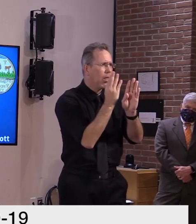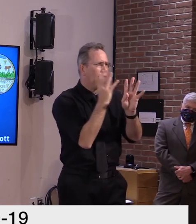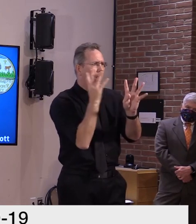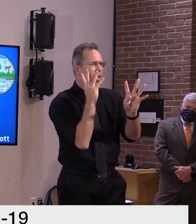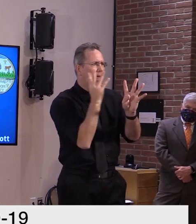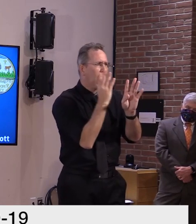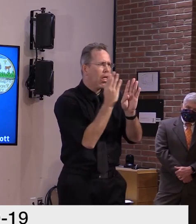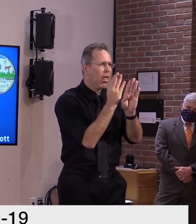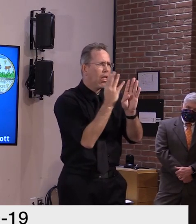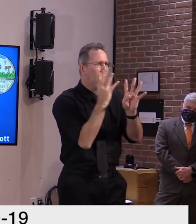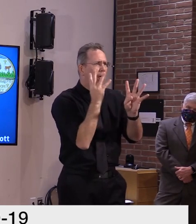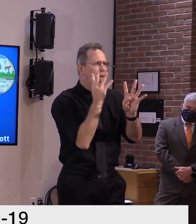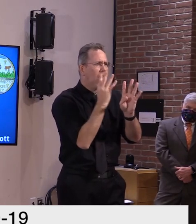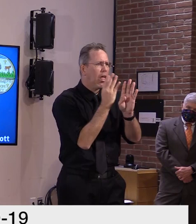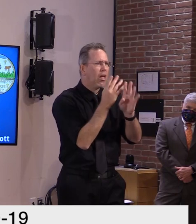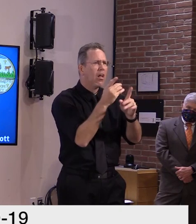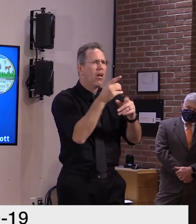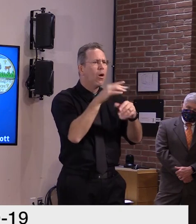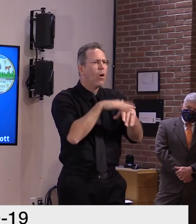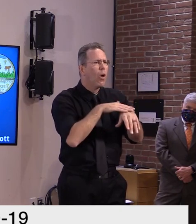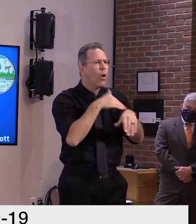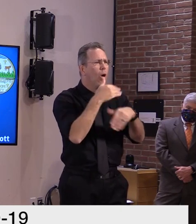vote in person, are you concerned